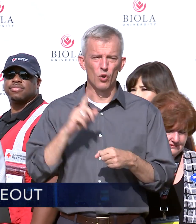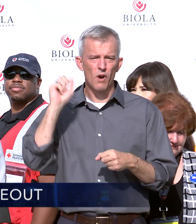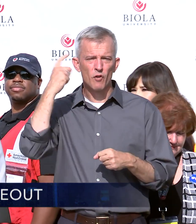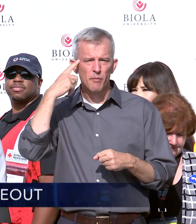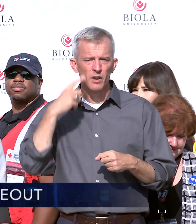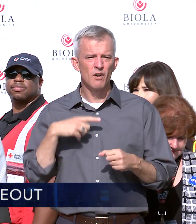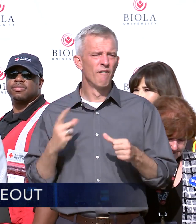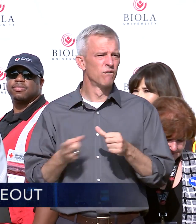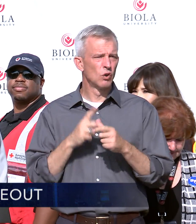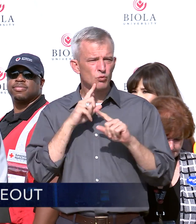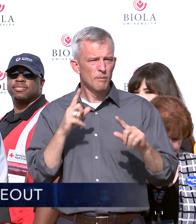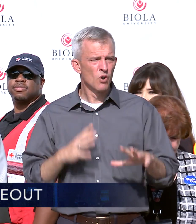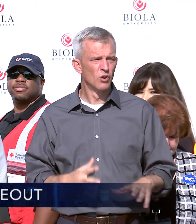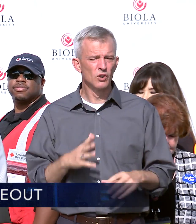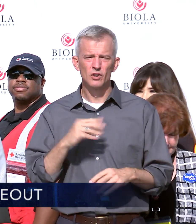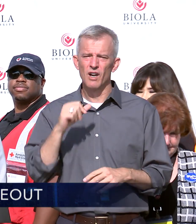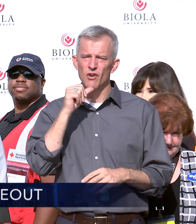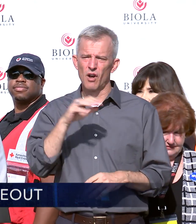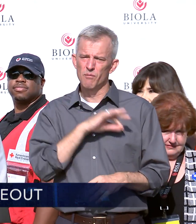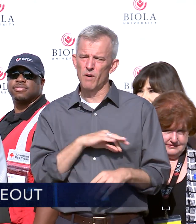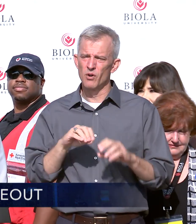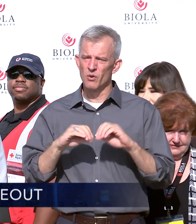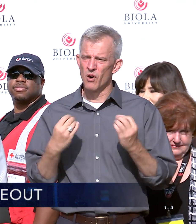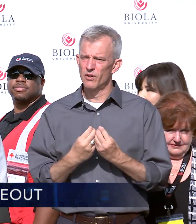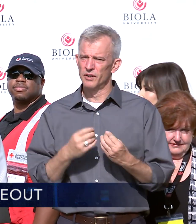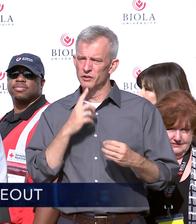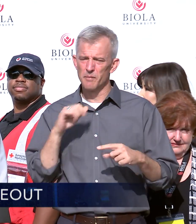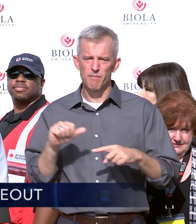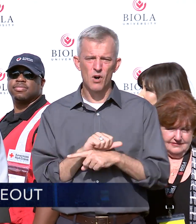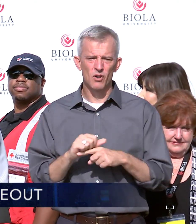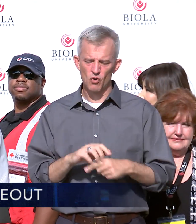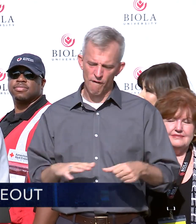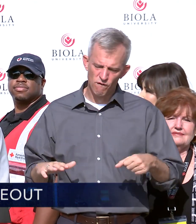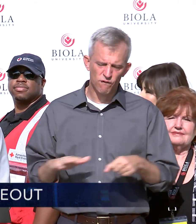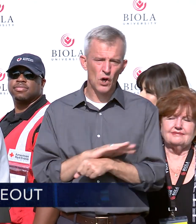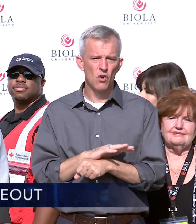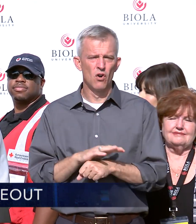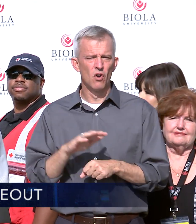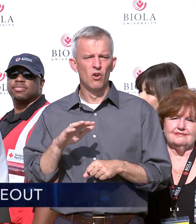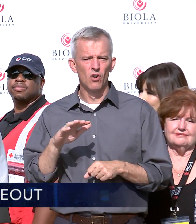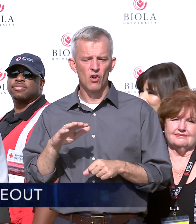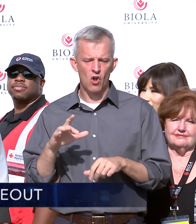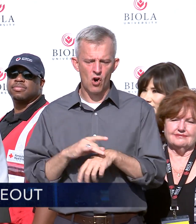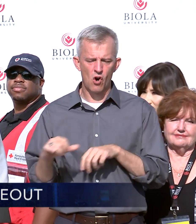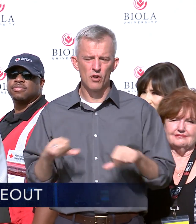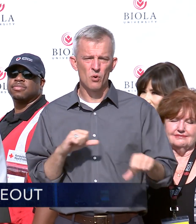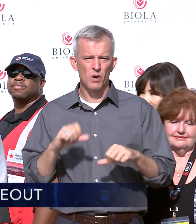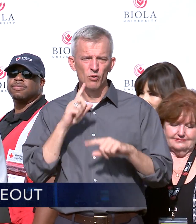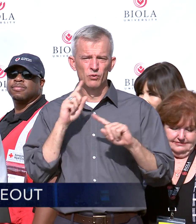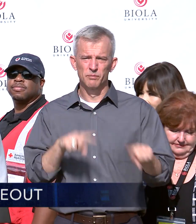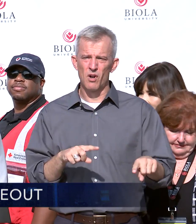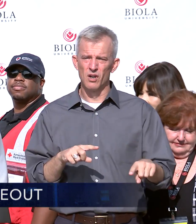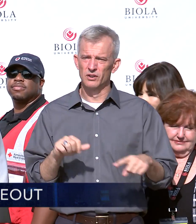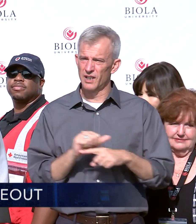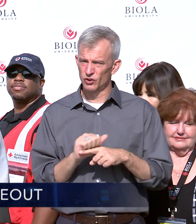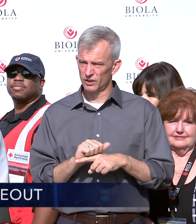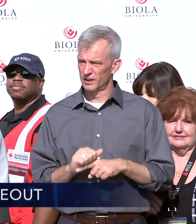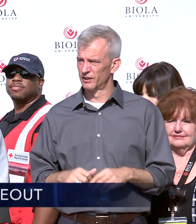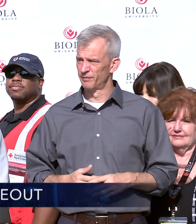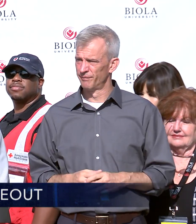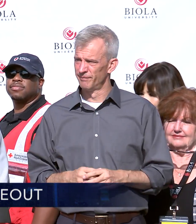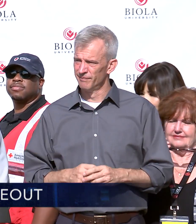first responders, and nonprofits to practice full-scale earthquake response